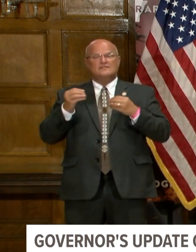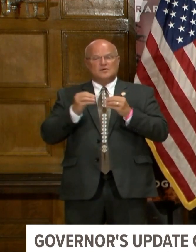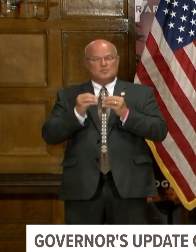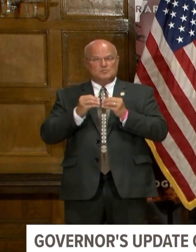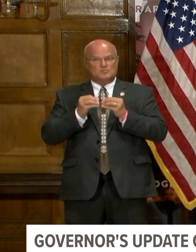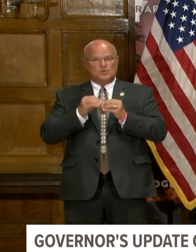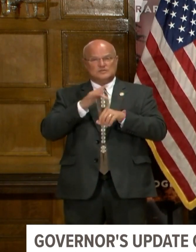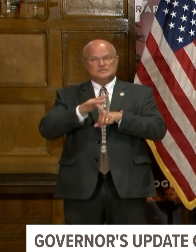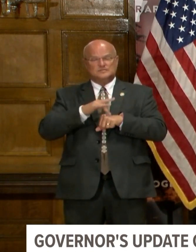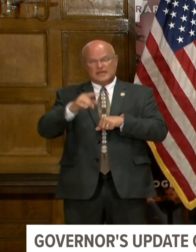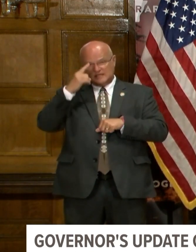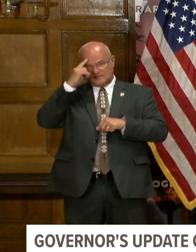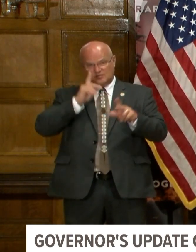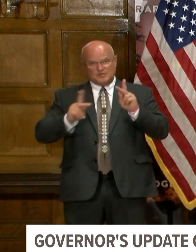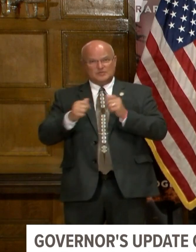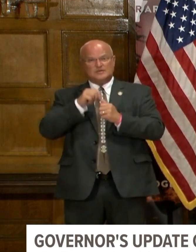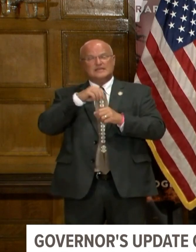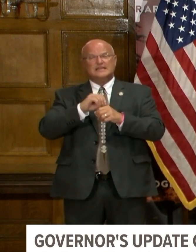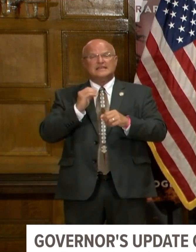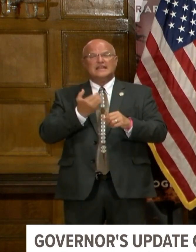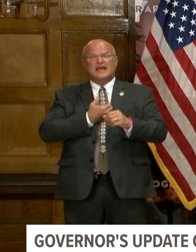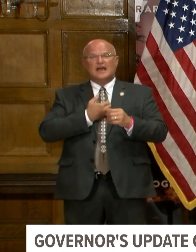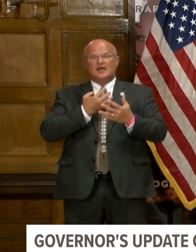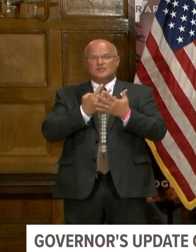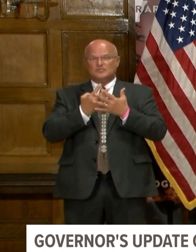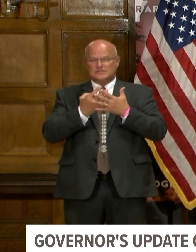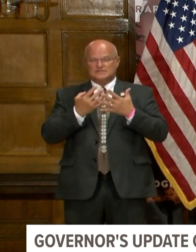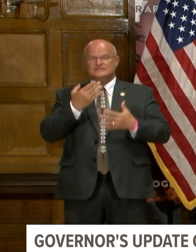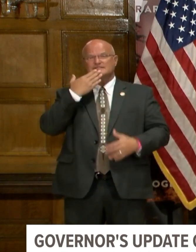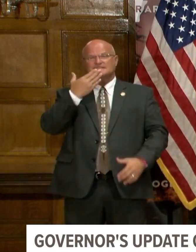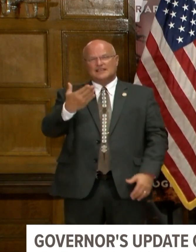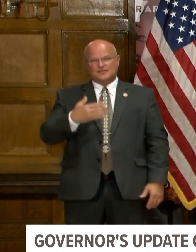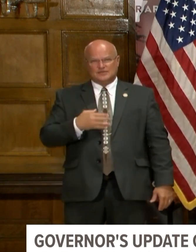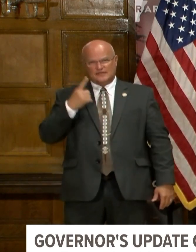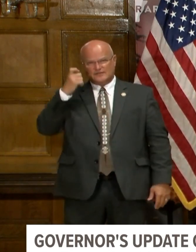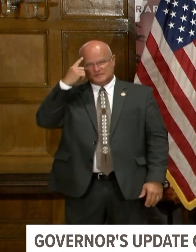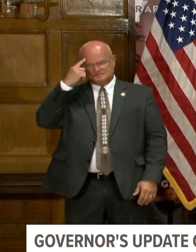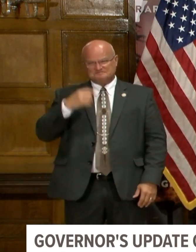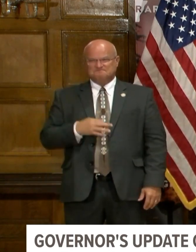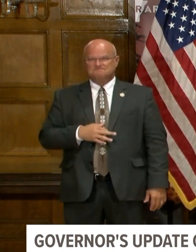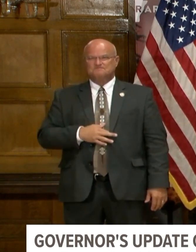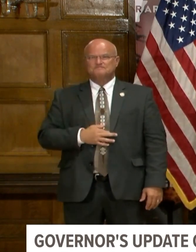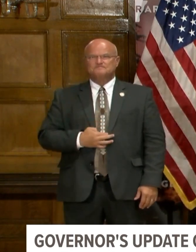capacity for space within our facilities. And Governor, again, thank you.